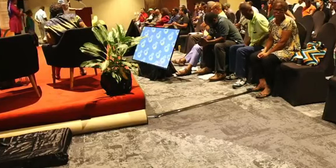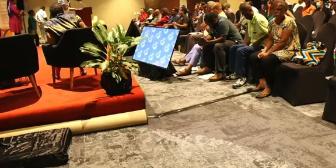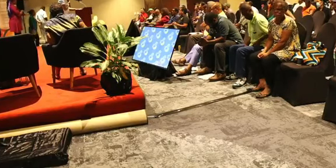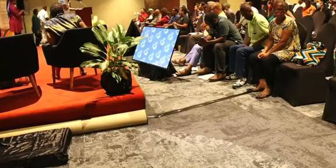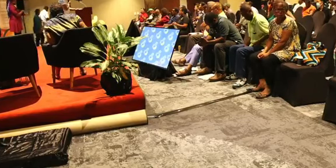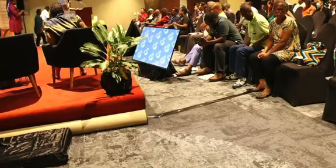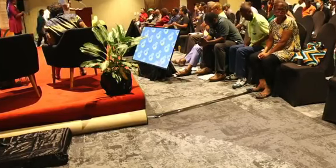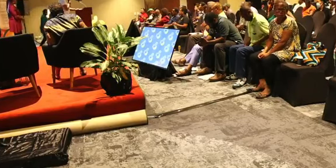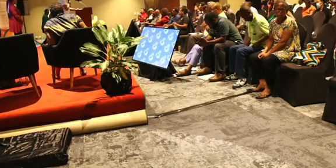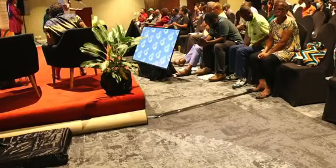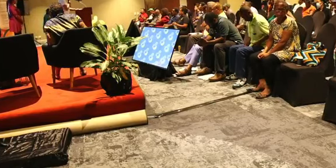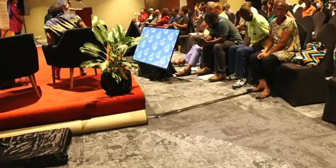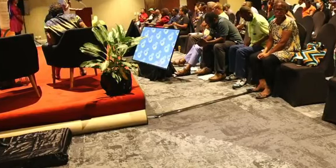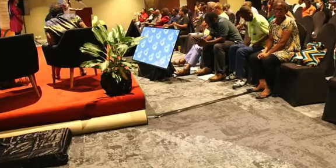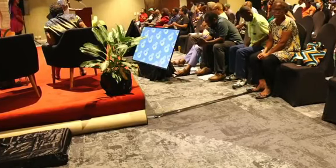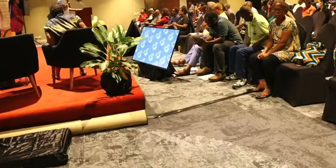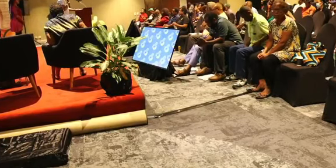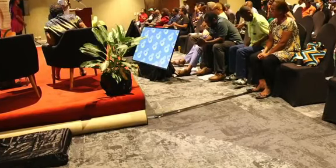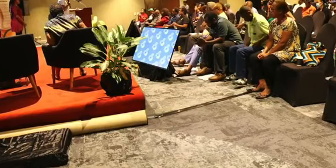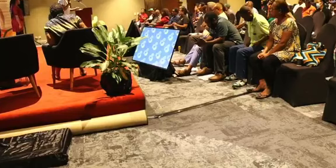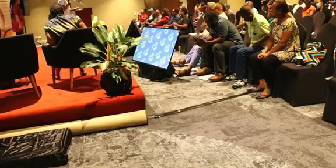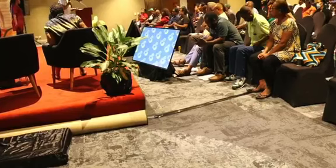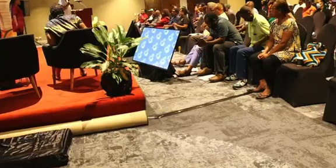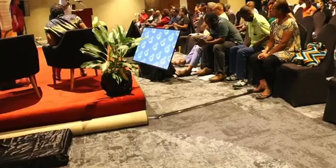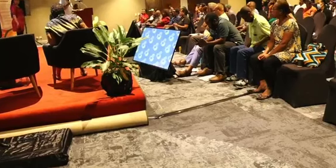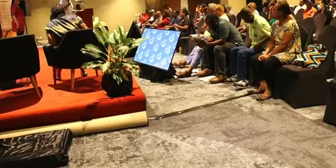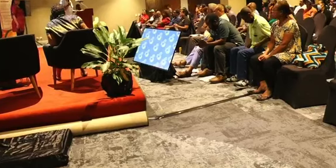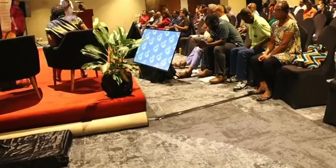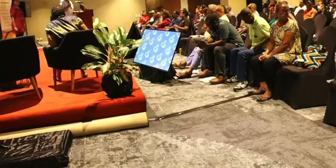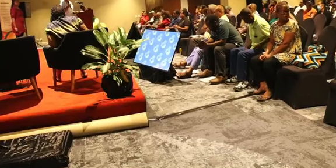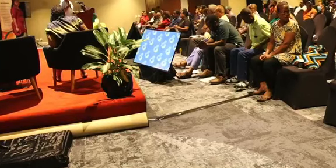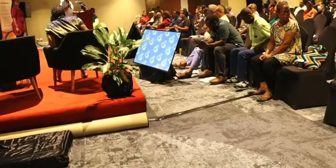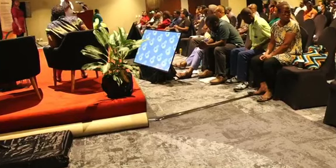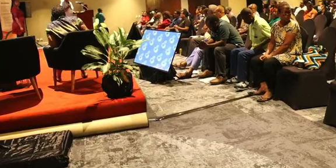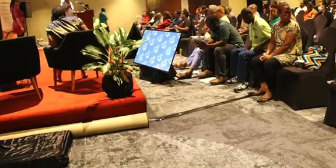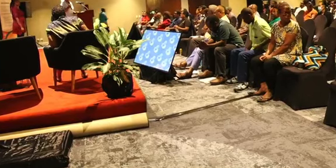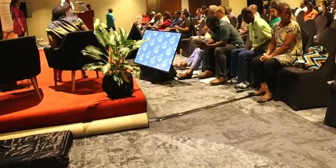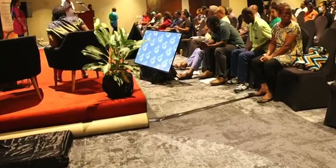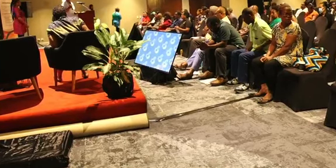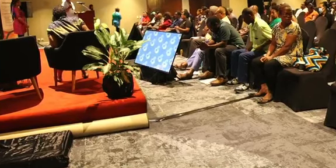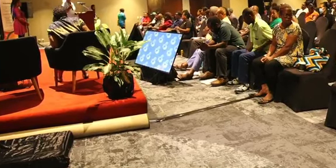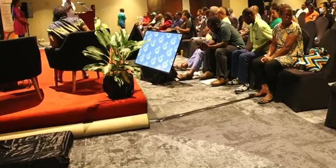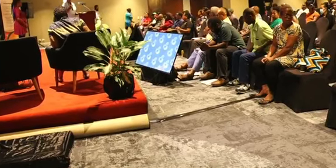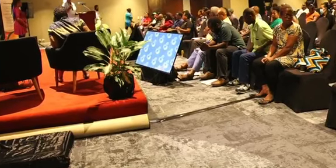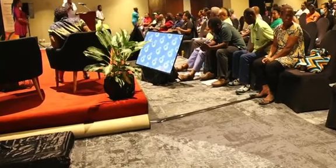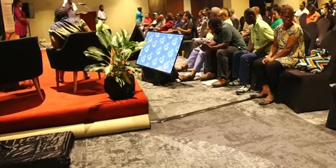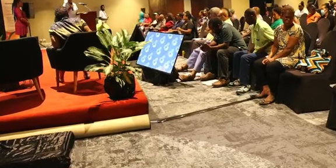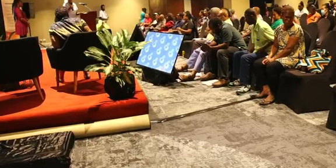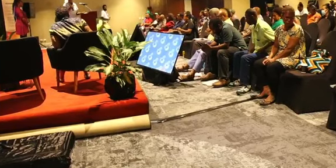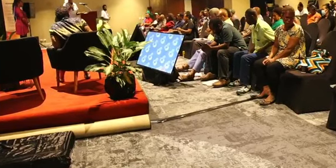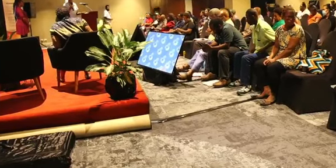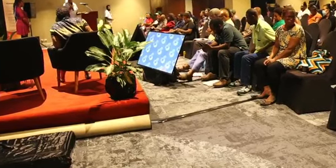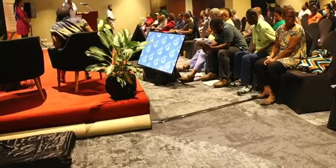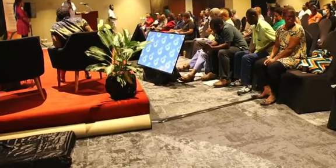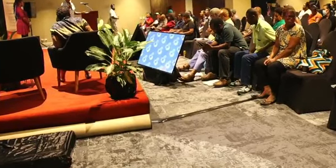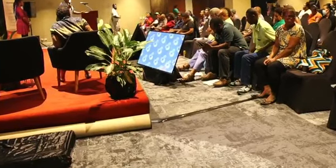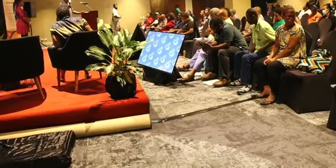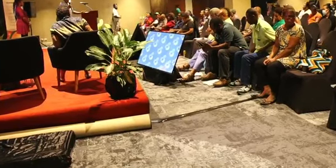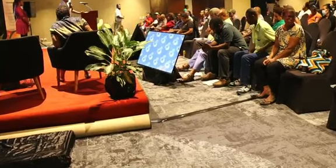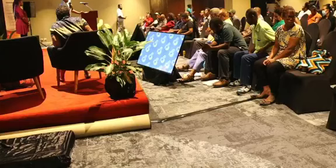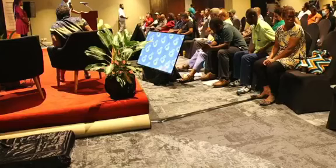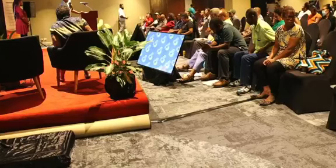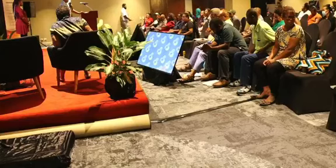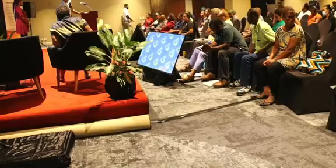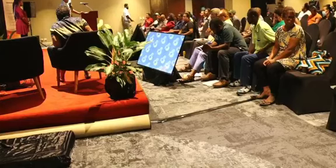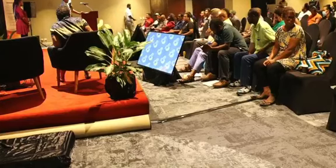Veronica, tax clearance. We'll move on to our final presenter, would